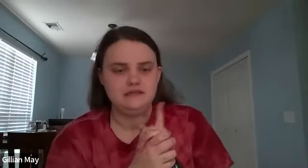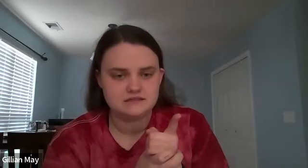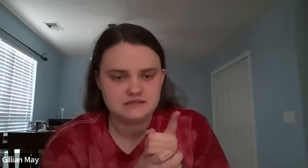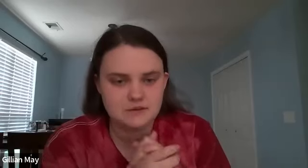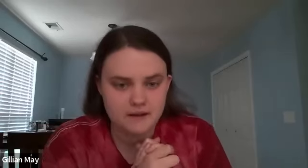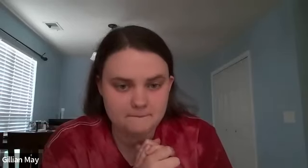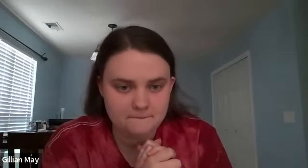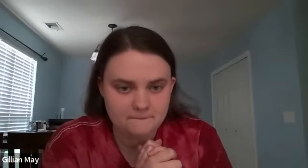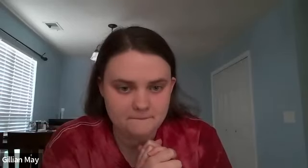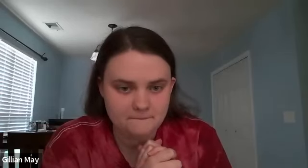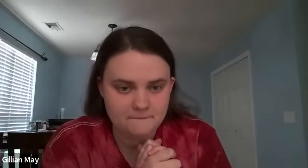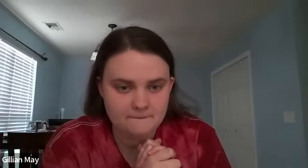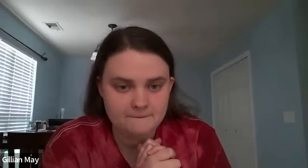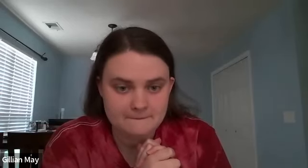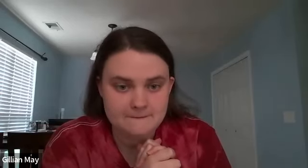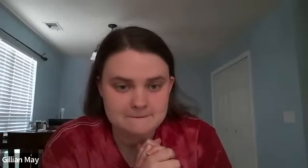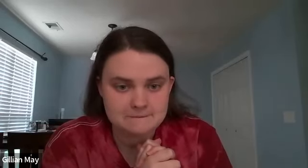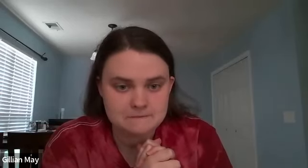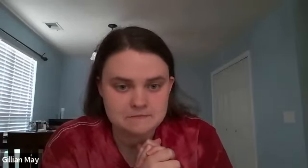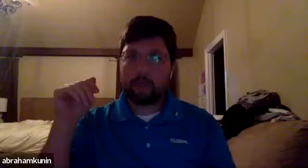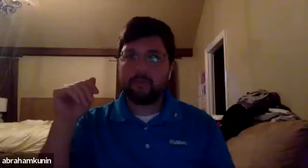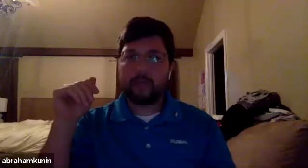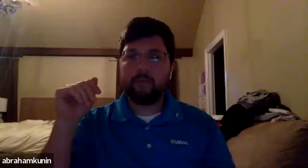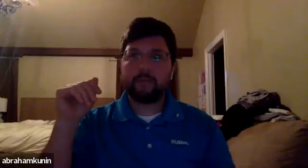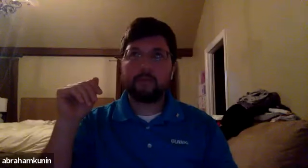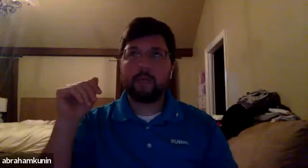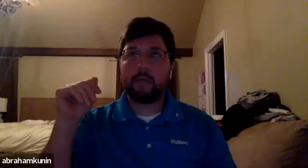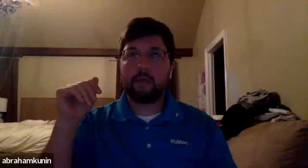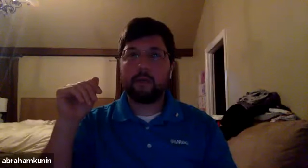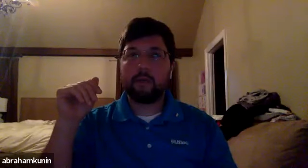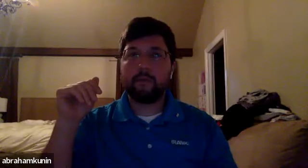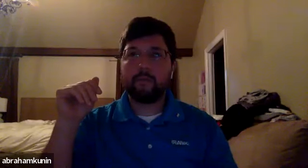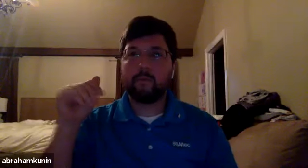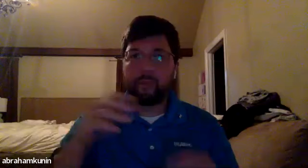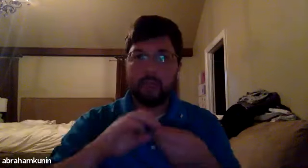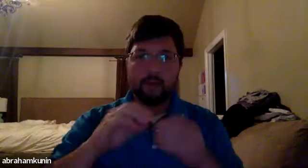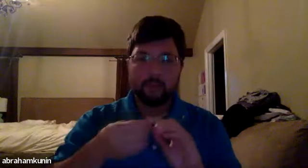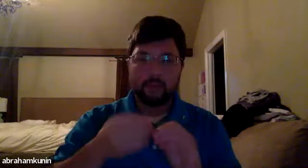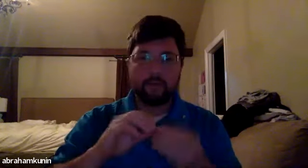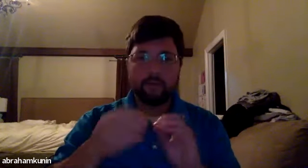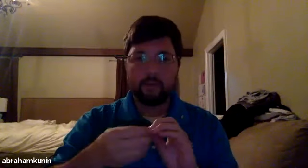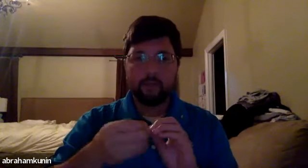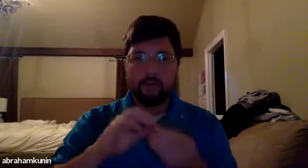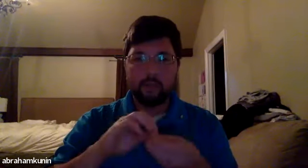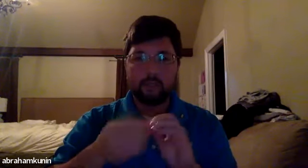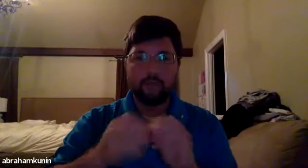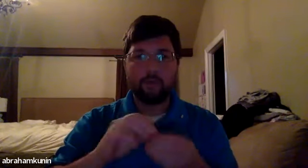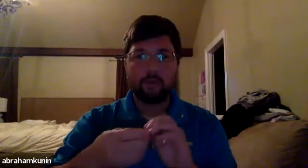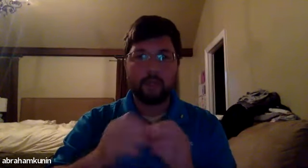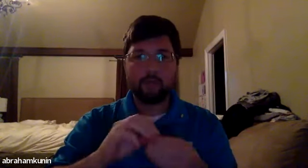Yes, Abraham. I've seen you a couple of times, like repeat, kind of do this a few more